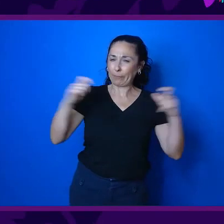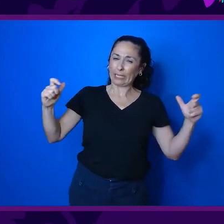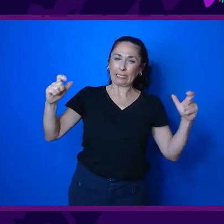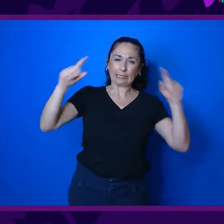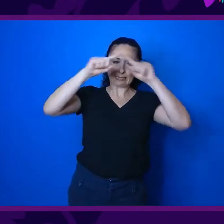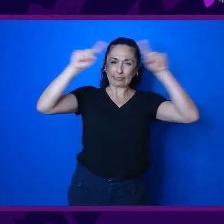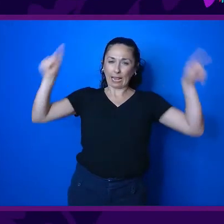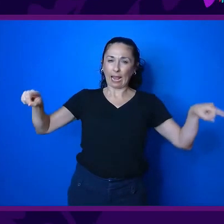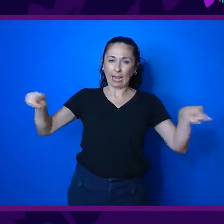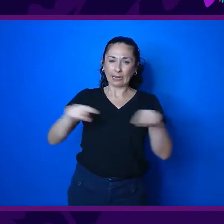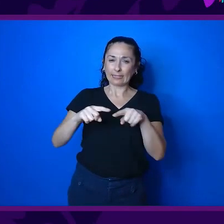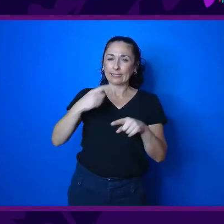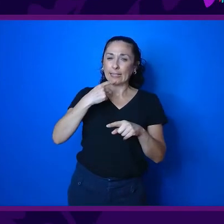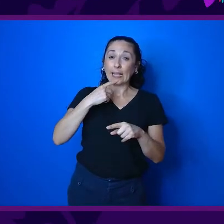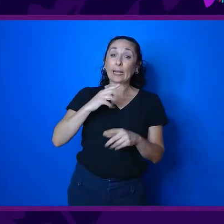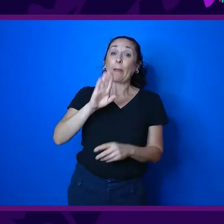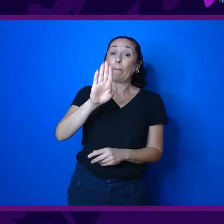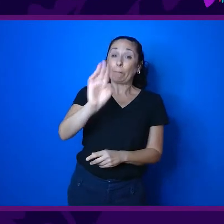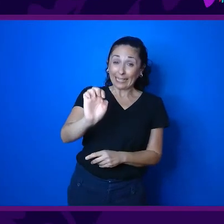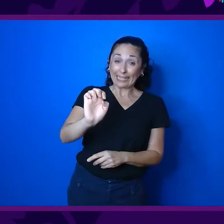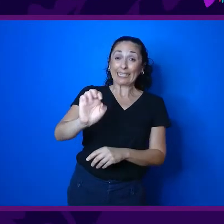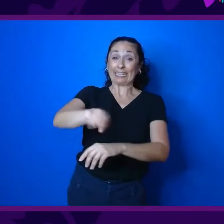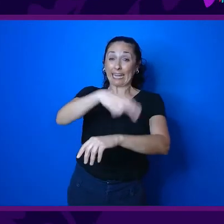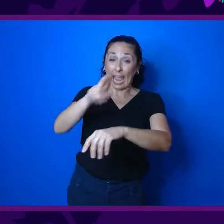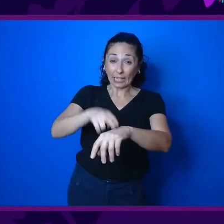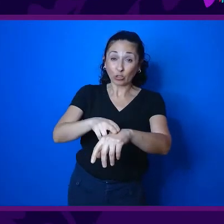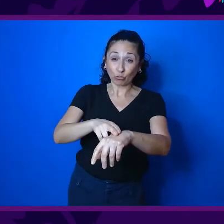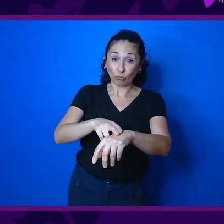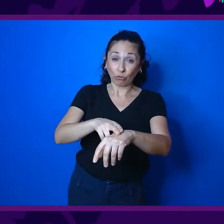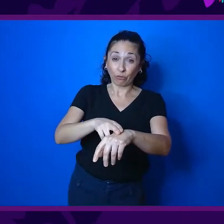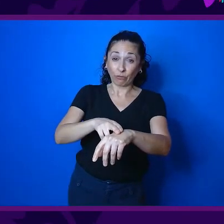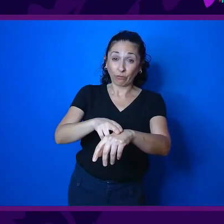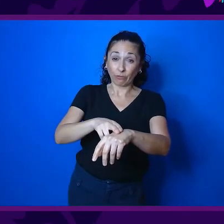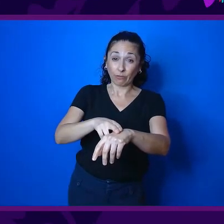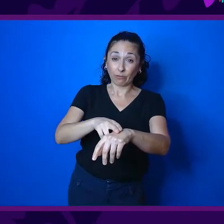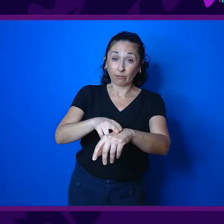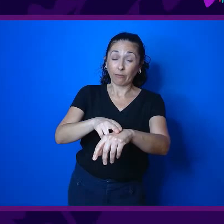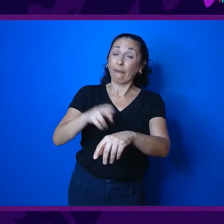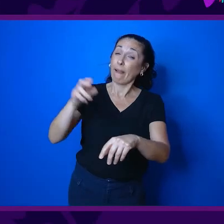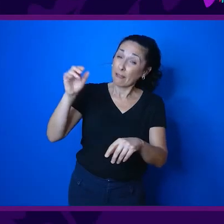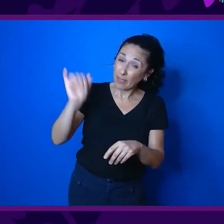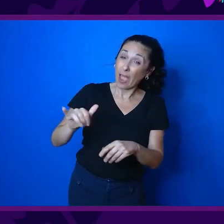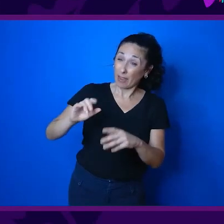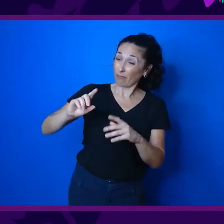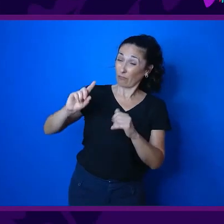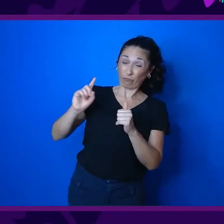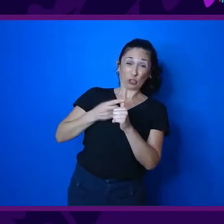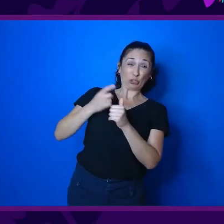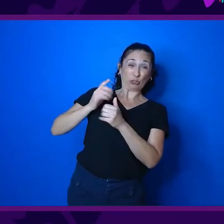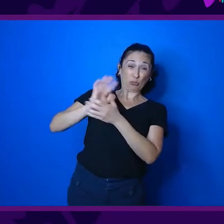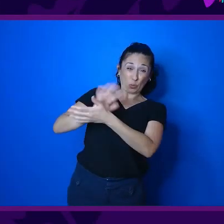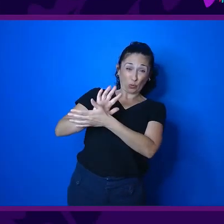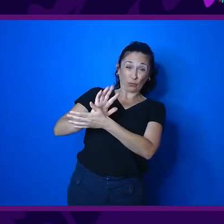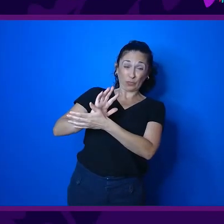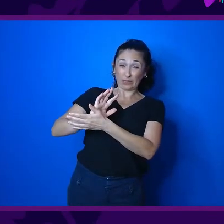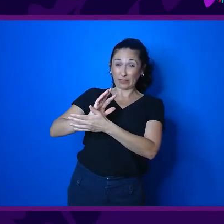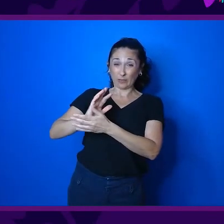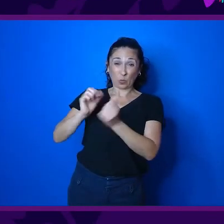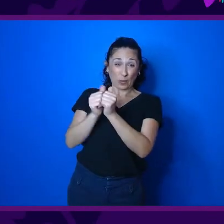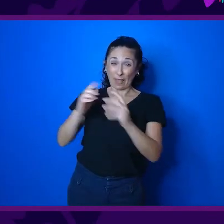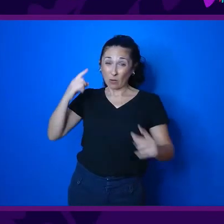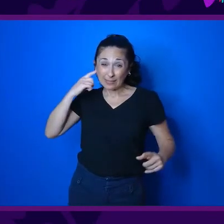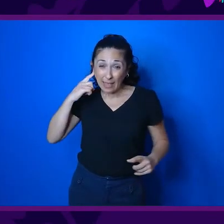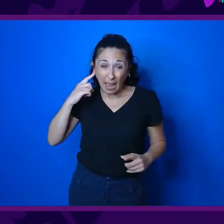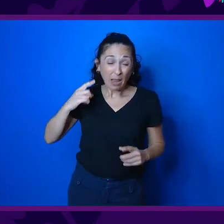natural." And that was what she did in these first pictures. They were the first talkies, and she was